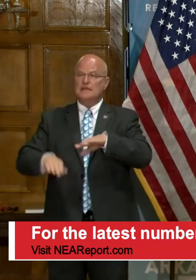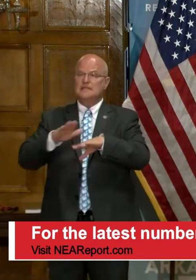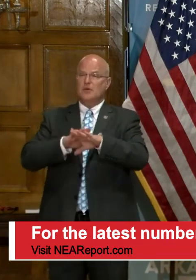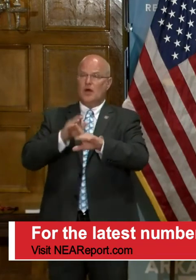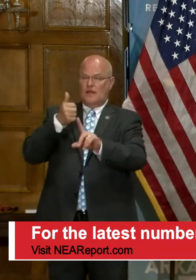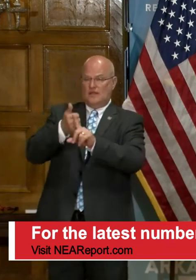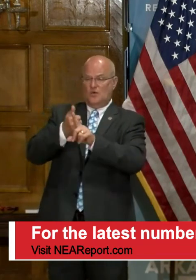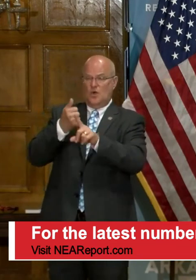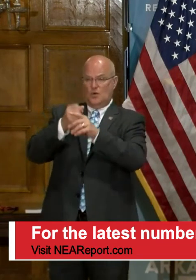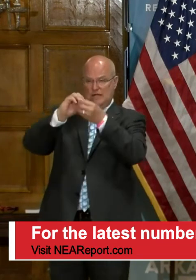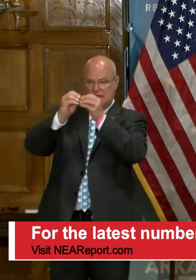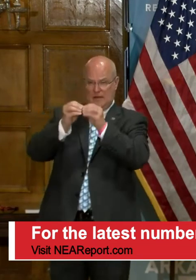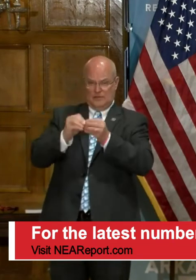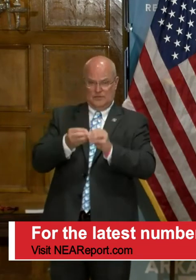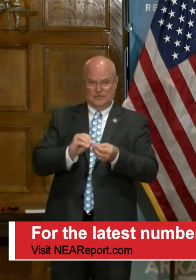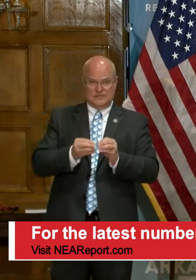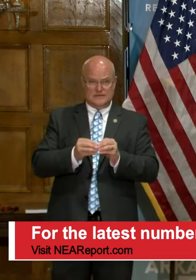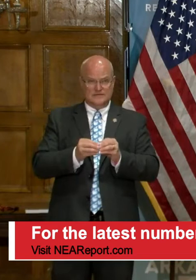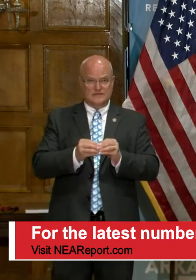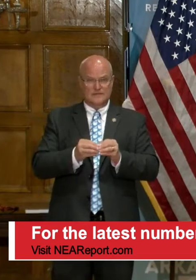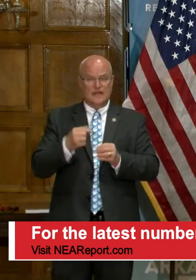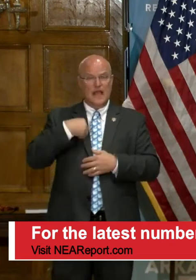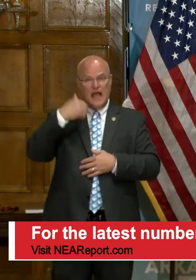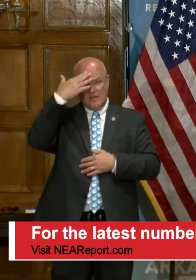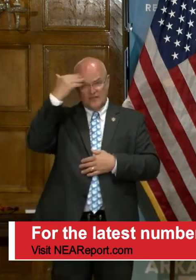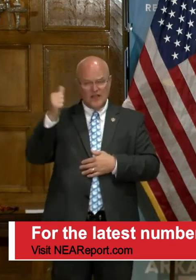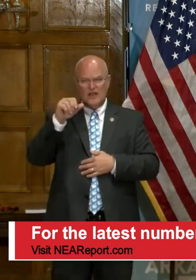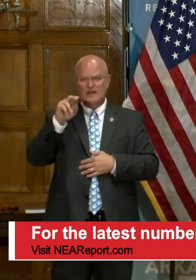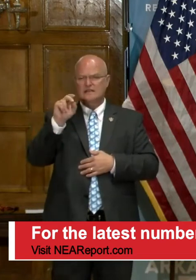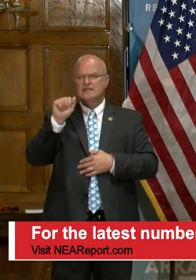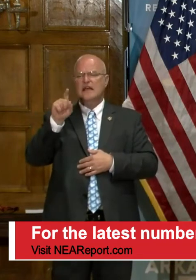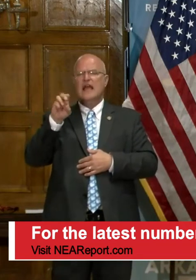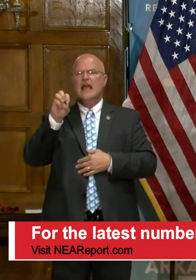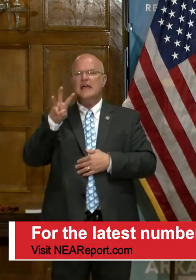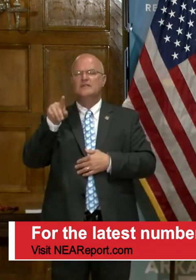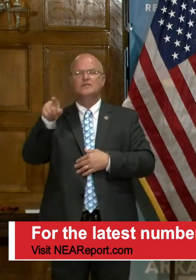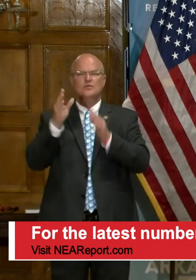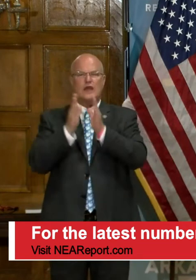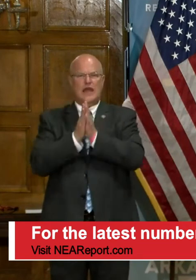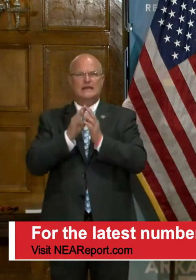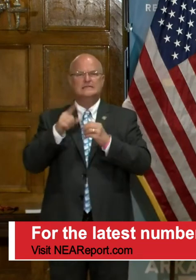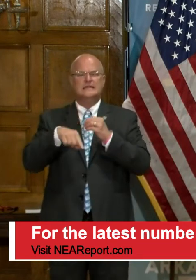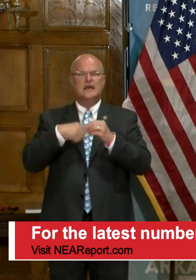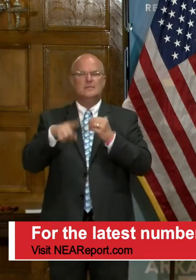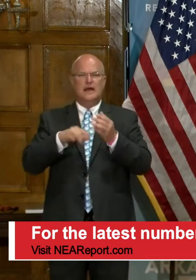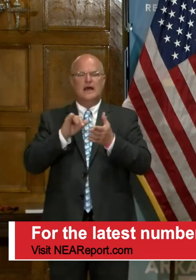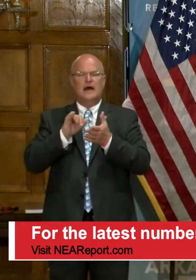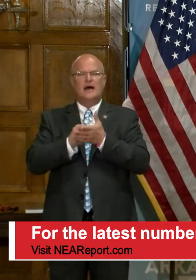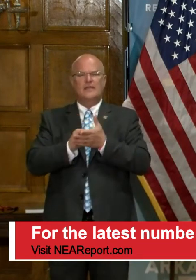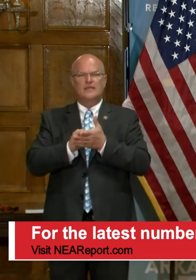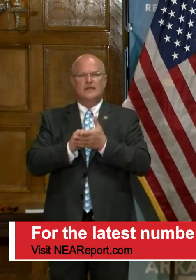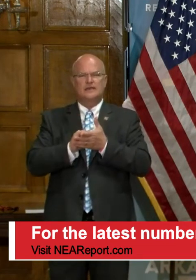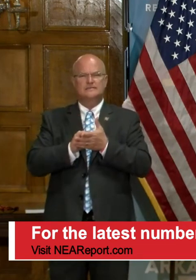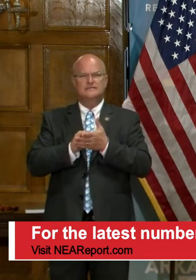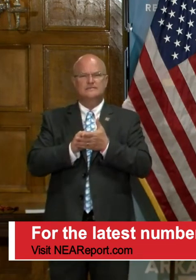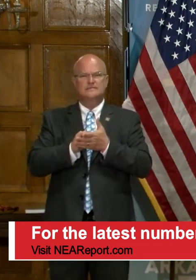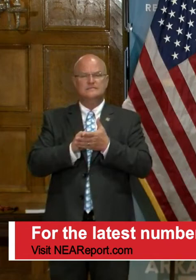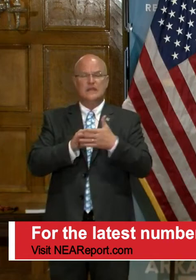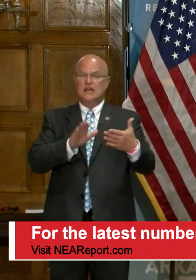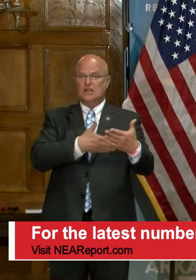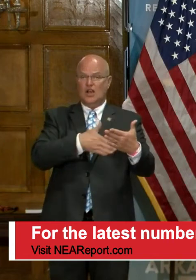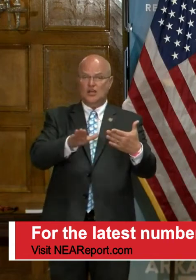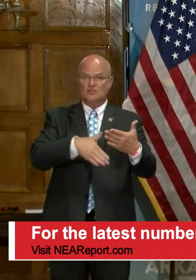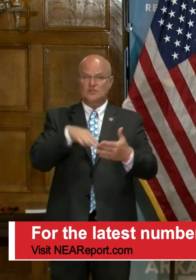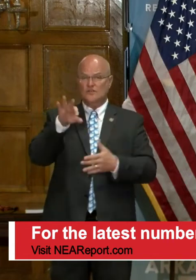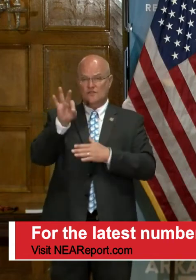their own statistics. And I did forget, Andrew, you did ask me about the